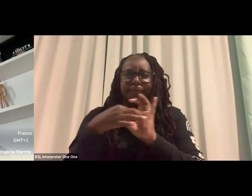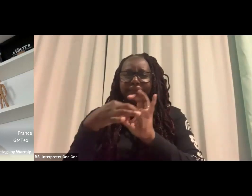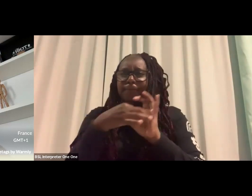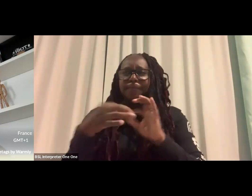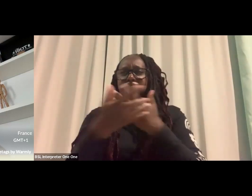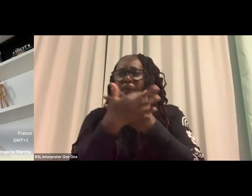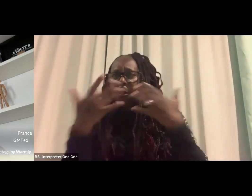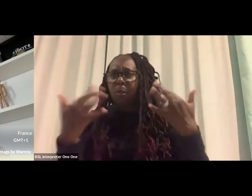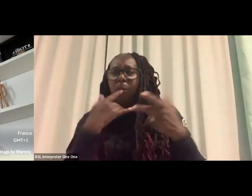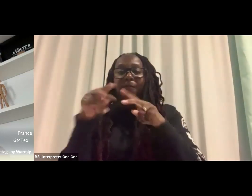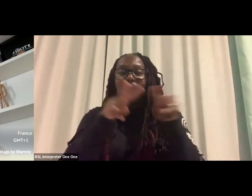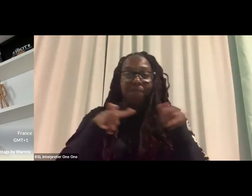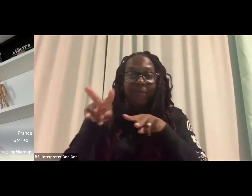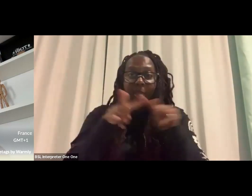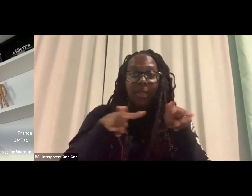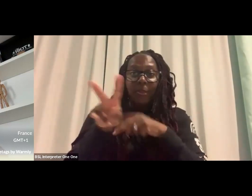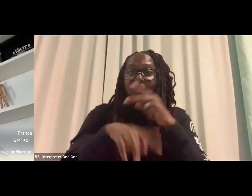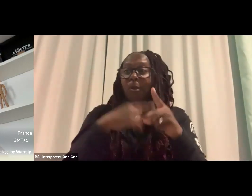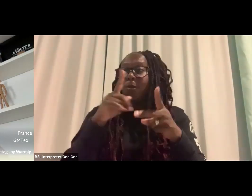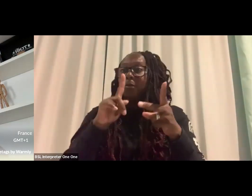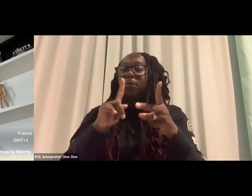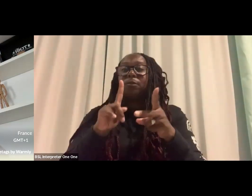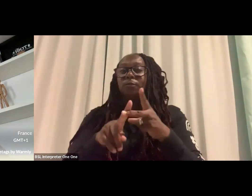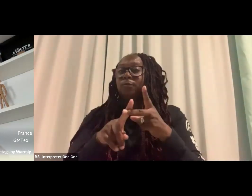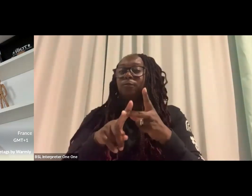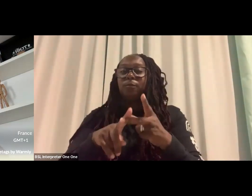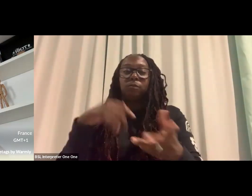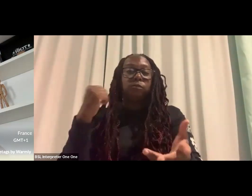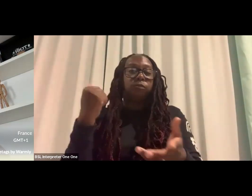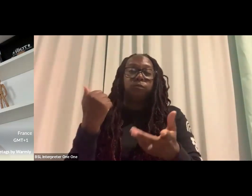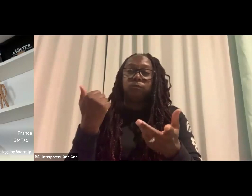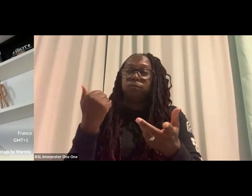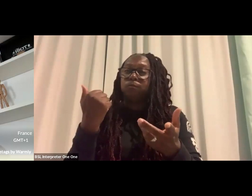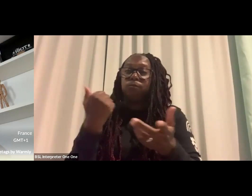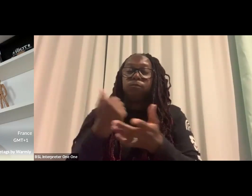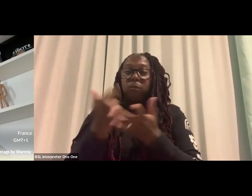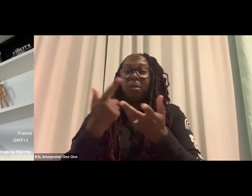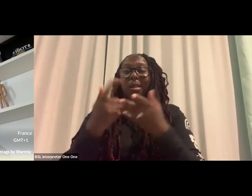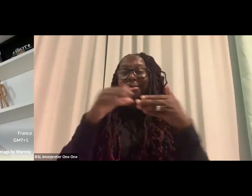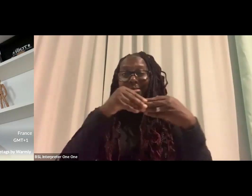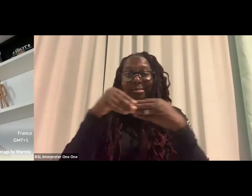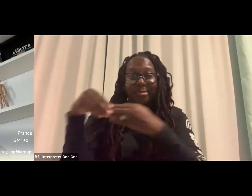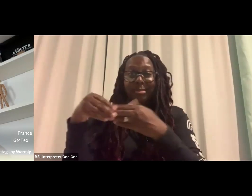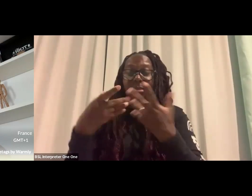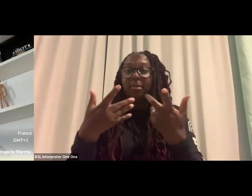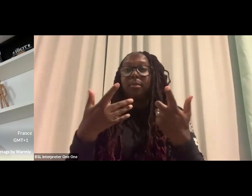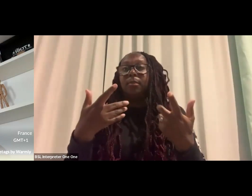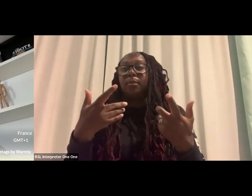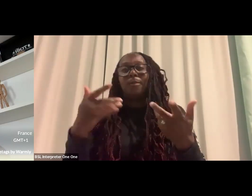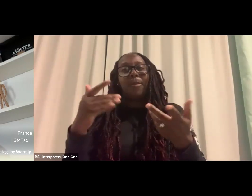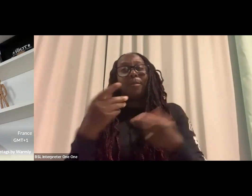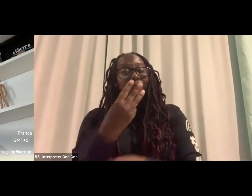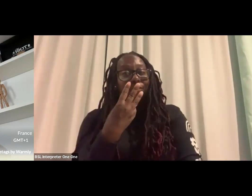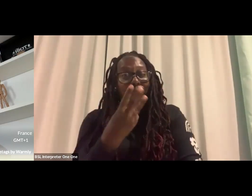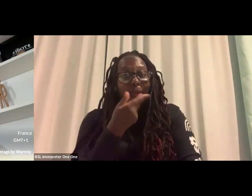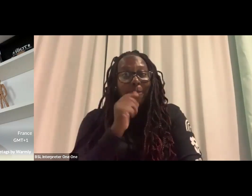of video contributions from the most amazing thought leaders in this field. And I'm so pleased that 3 of